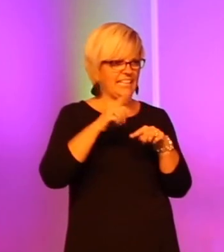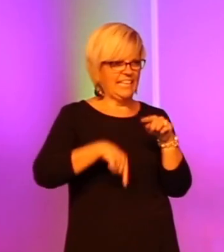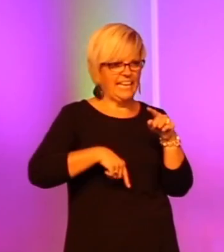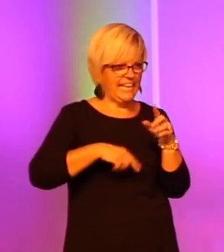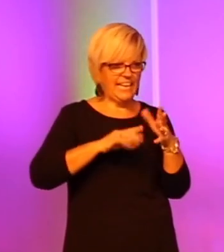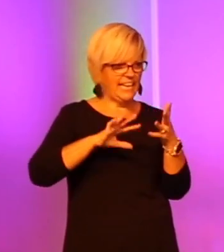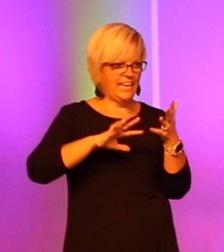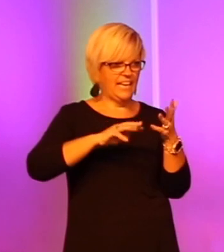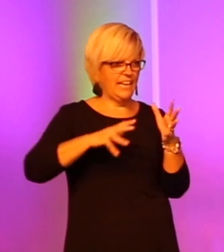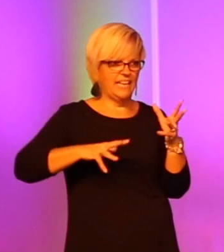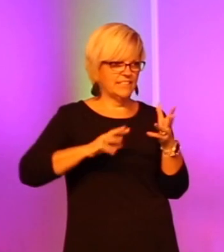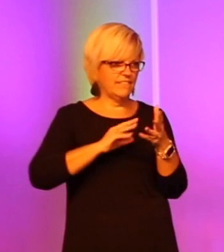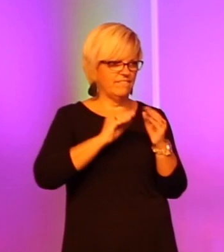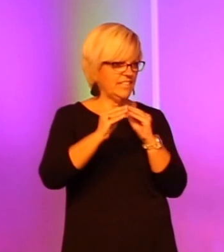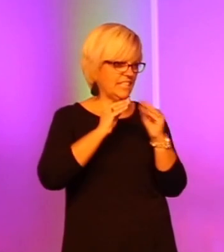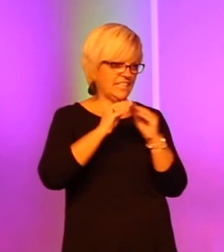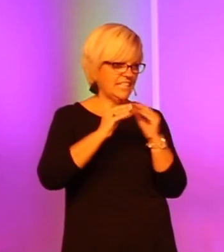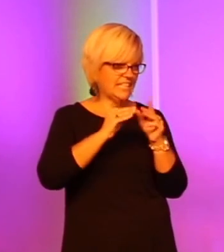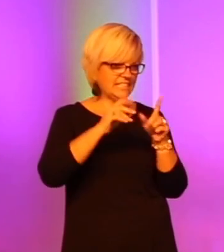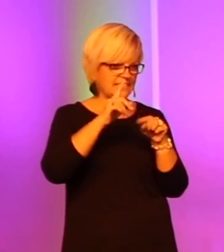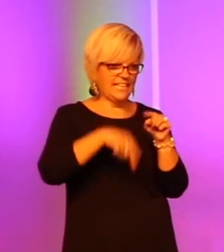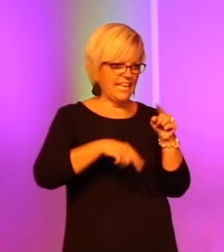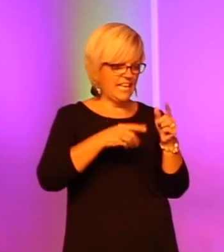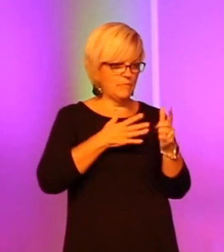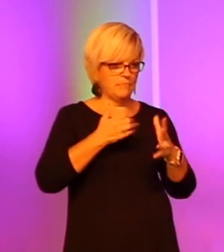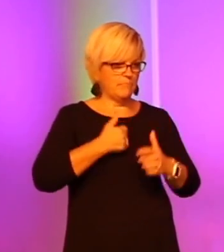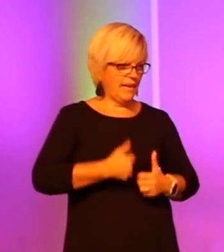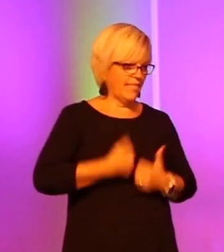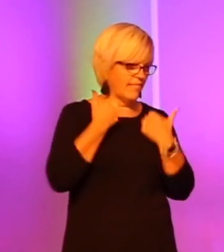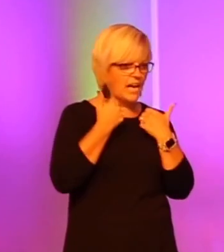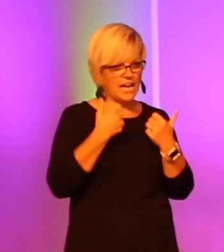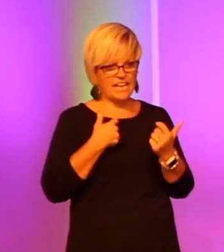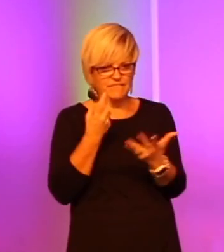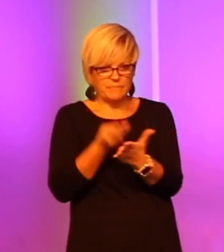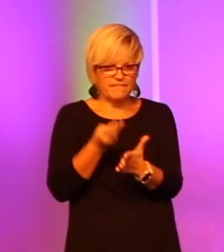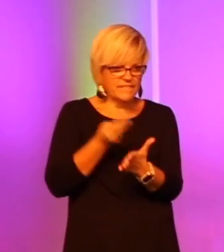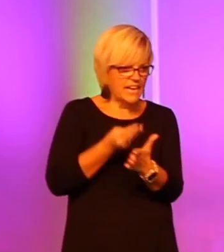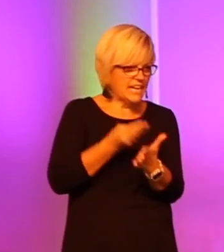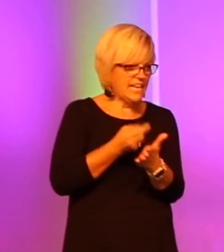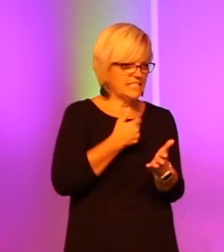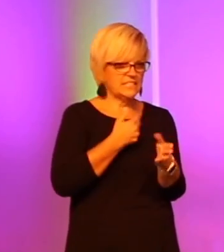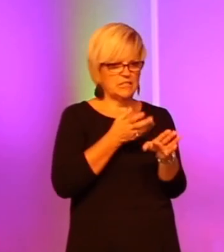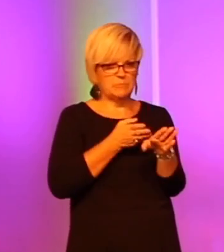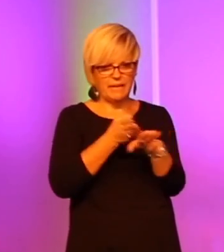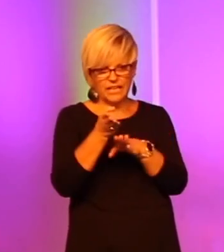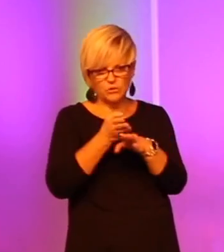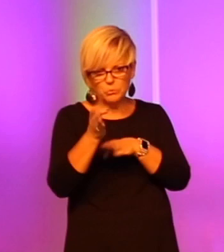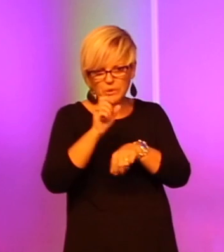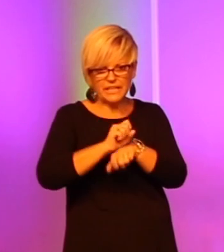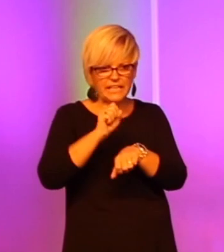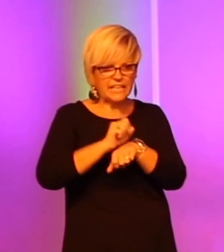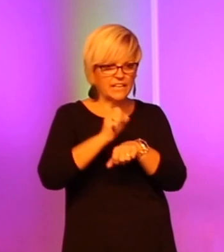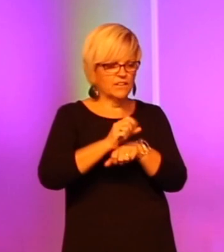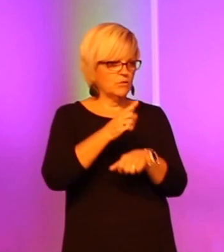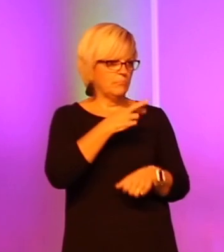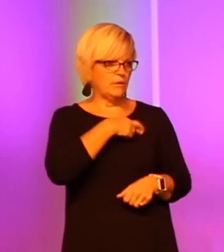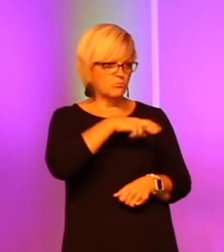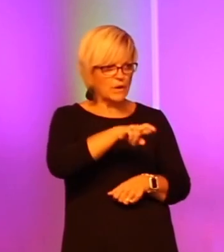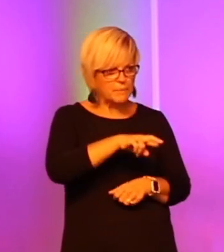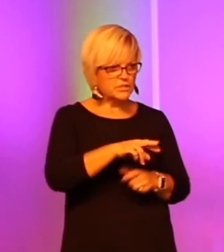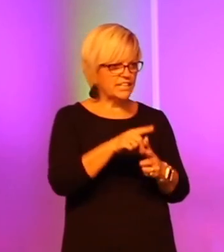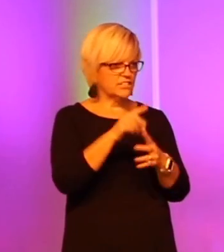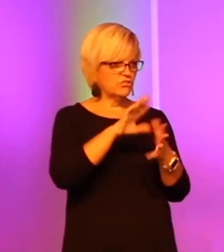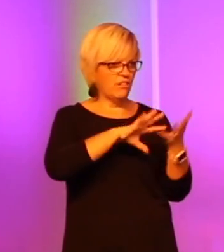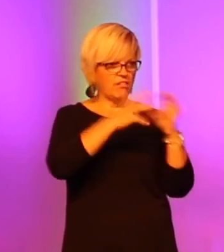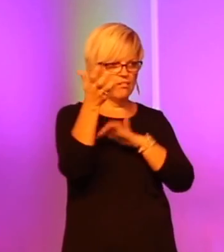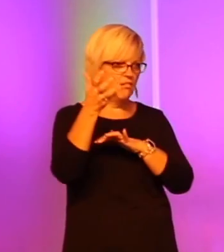I've messed things up beyond repair. My life, my finances, my career, my relationships, my reputation." And what that does is